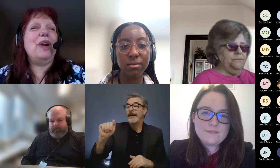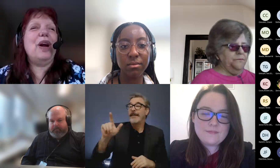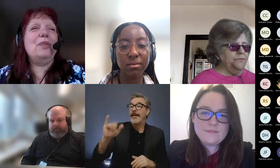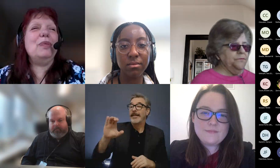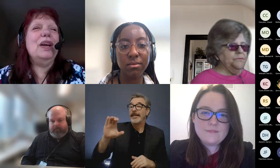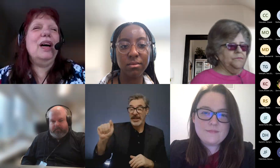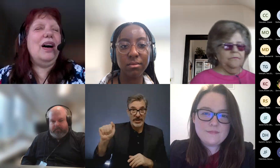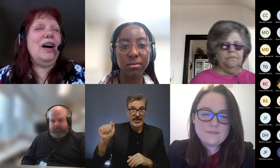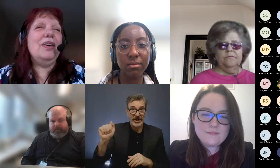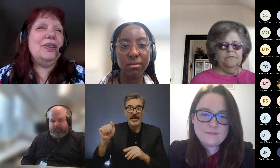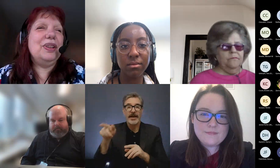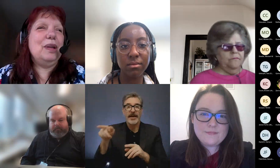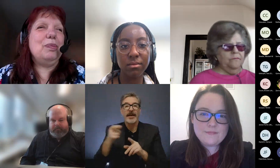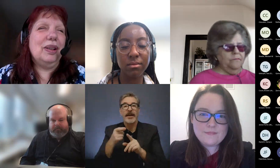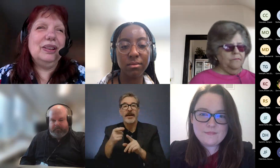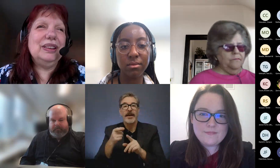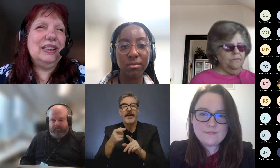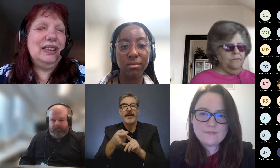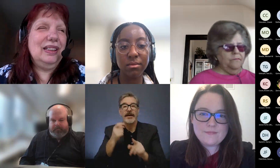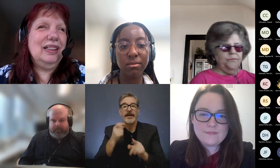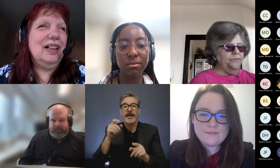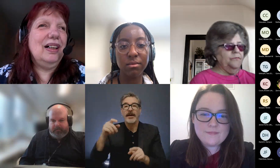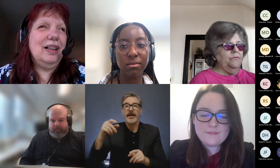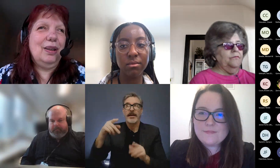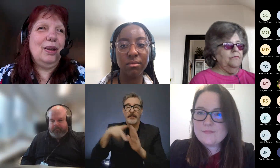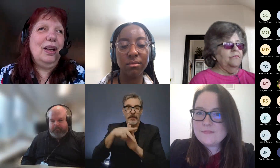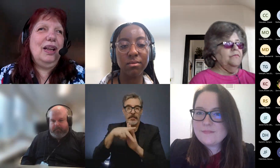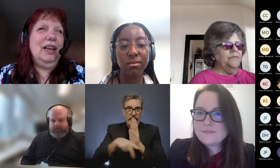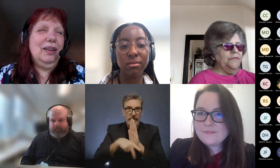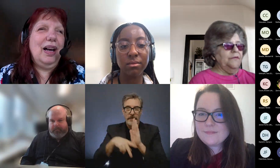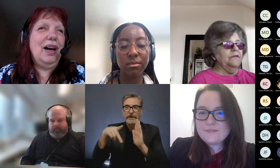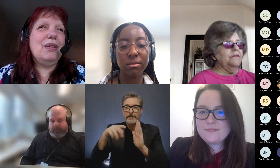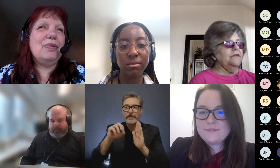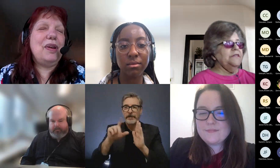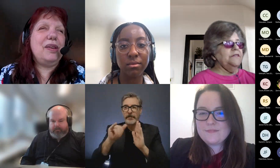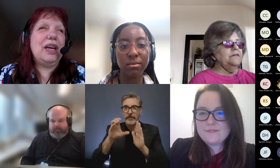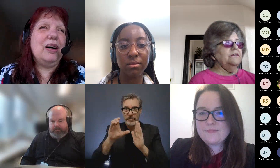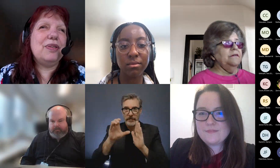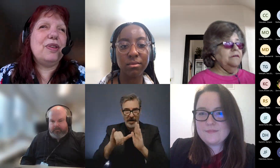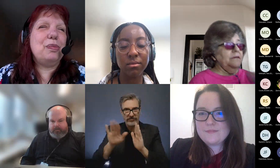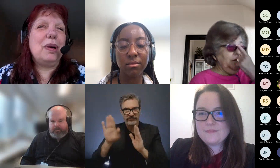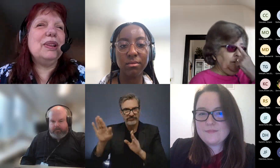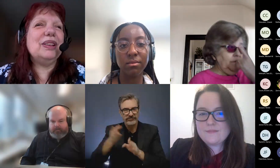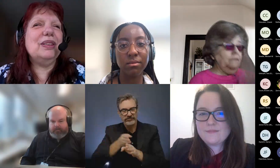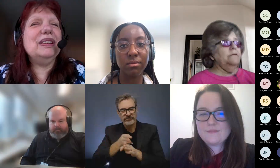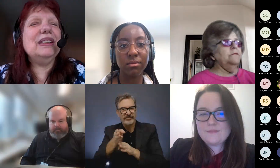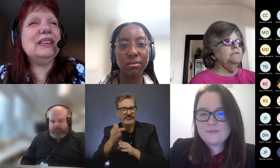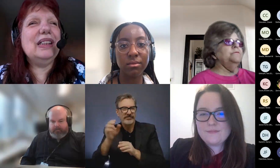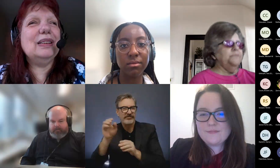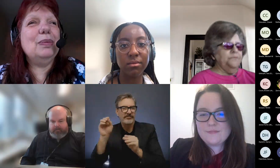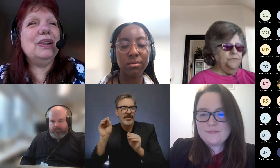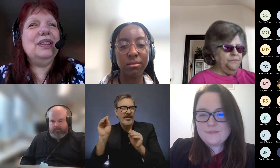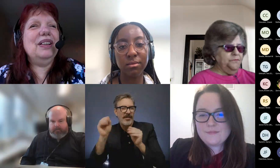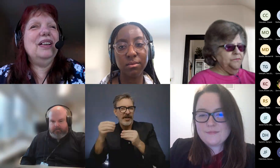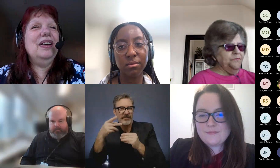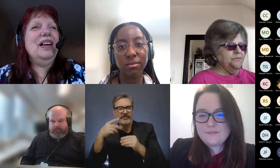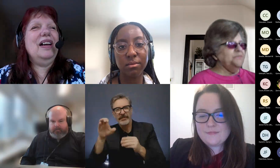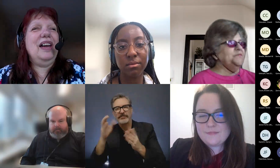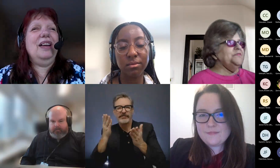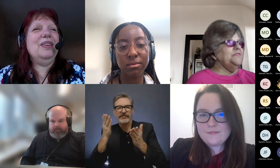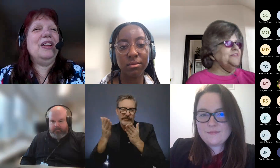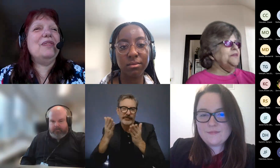is from the policy area of the Office of Public Service